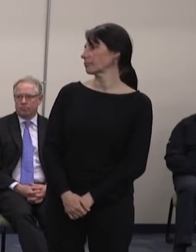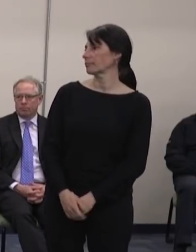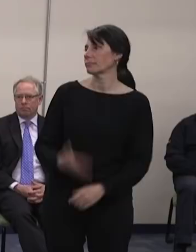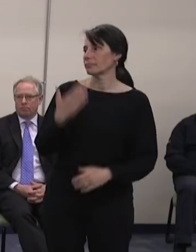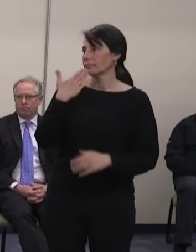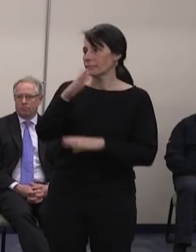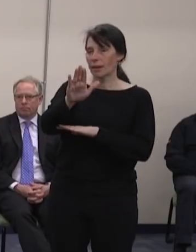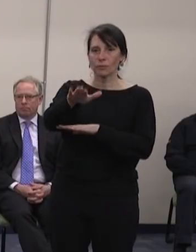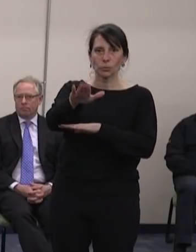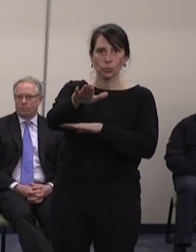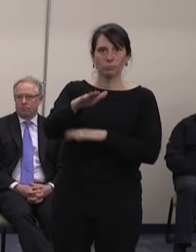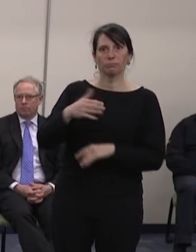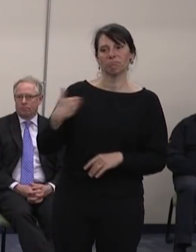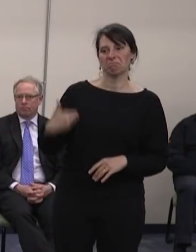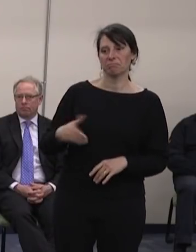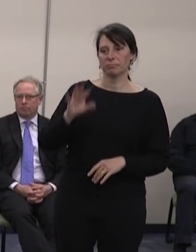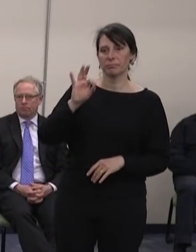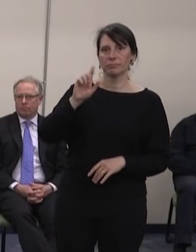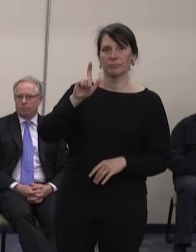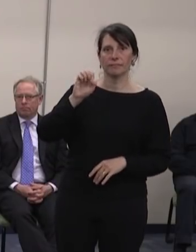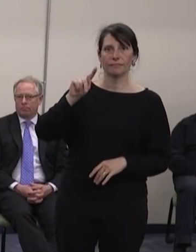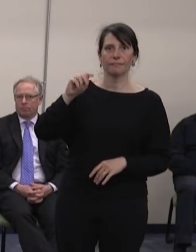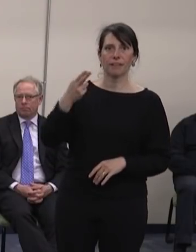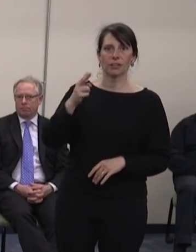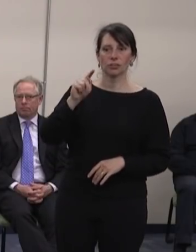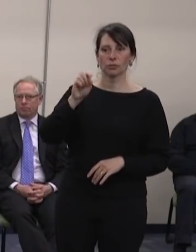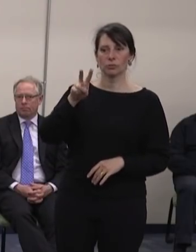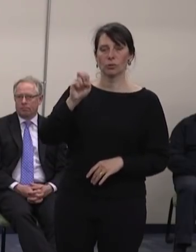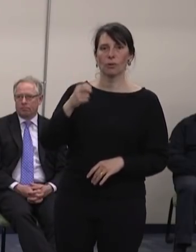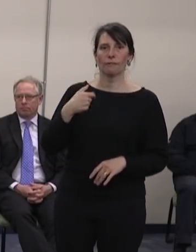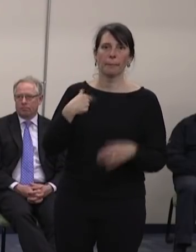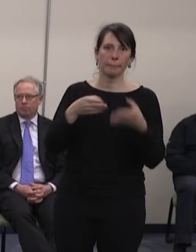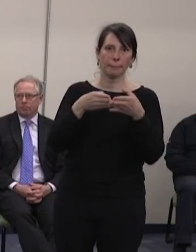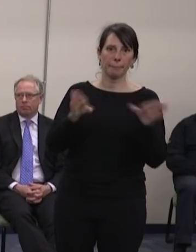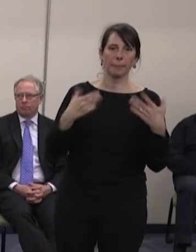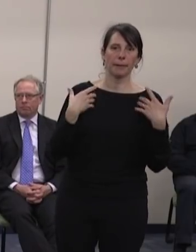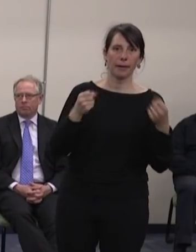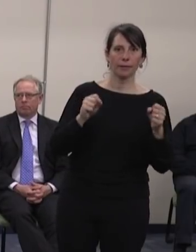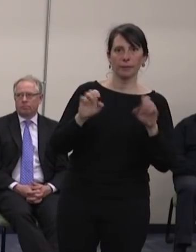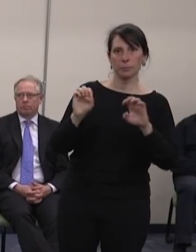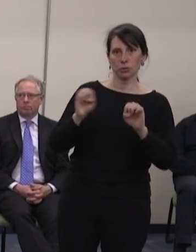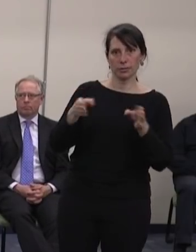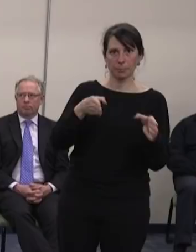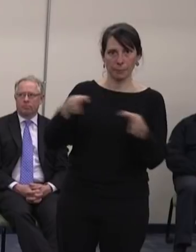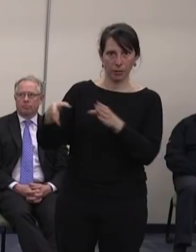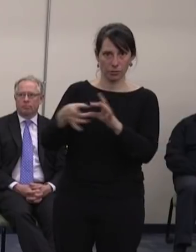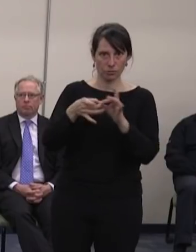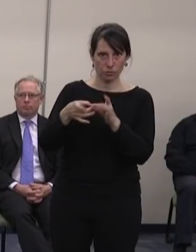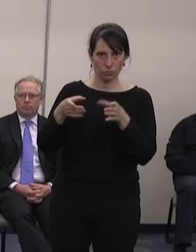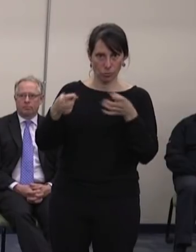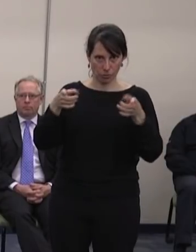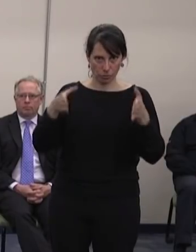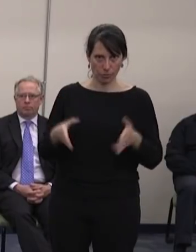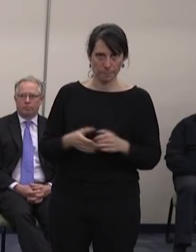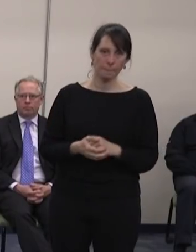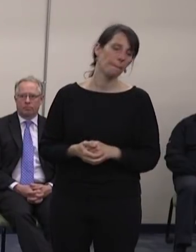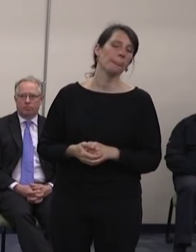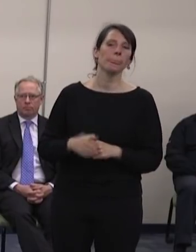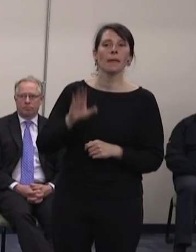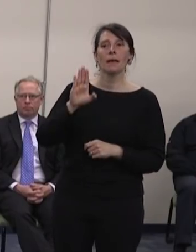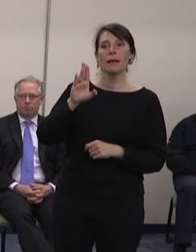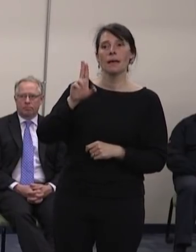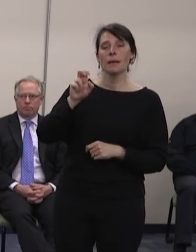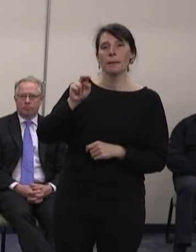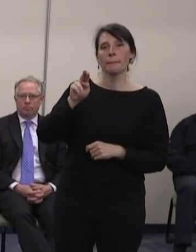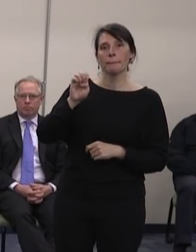Good afternoon. I'm Fletch Tove, Public Health and Emergency Preparedness Director. Buncombe County Public Health is